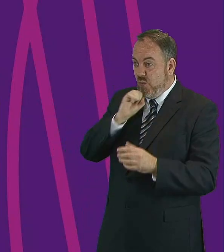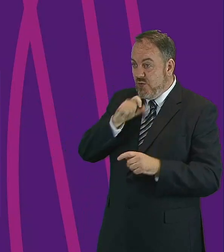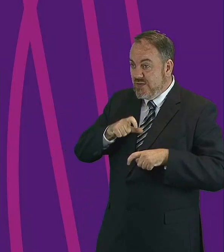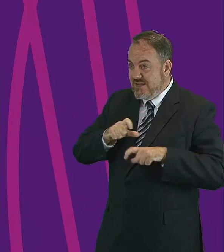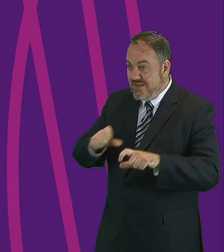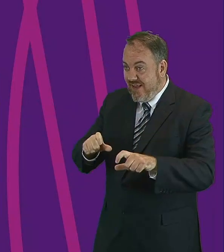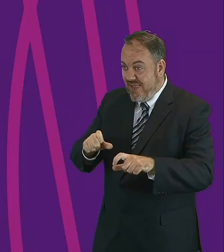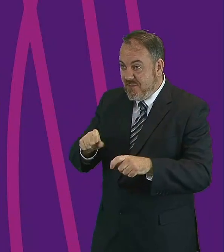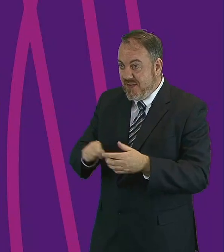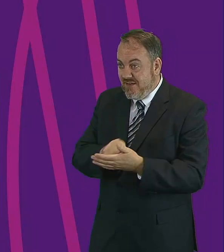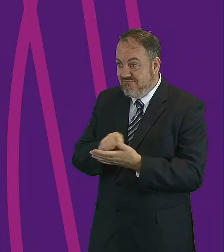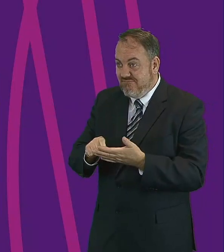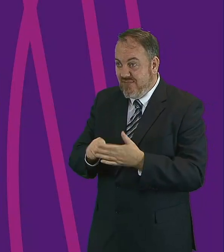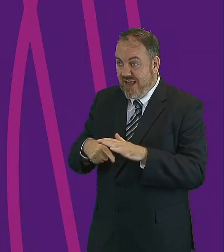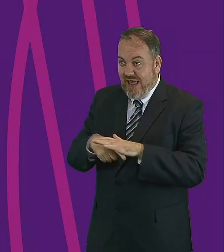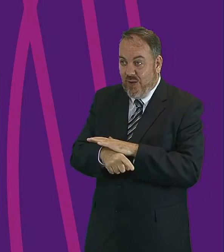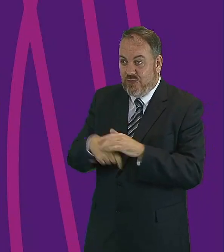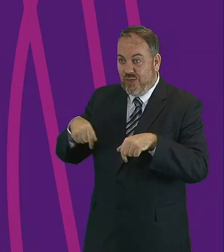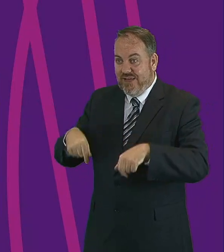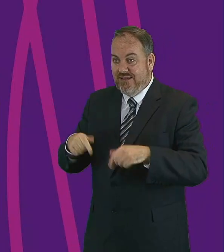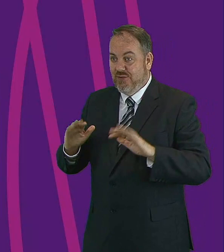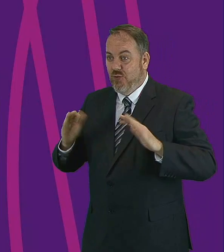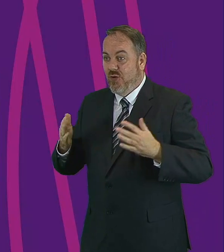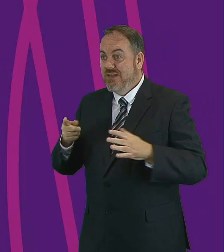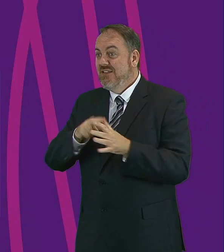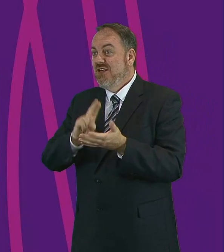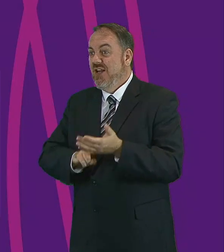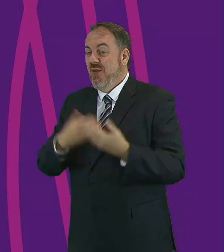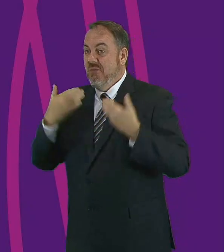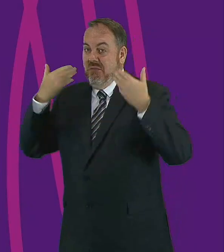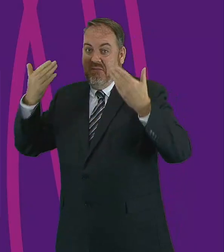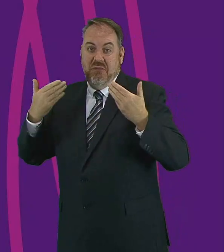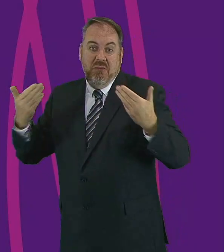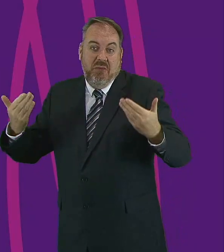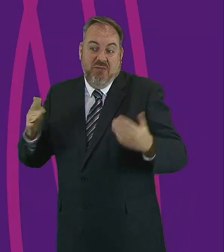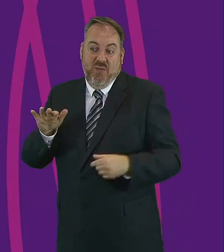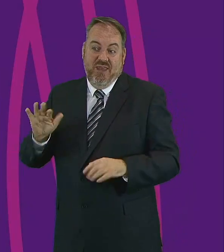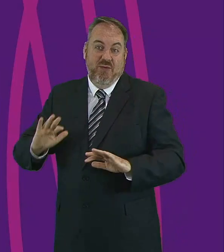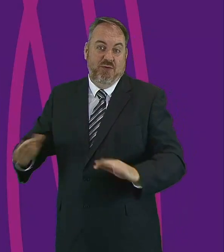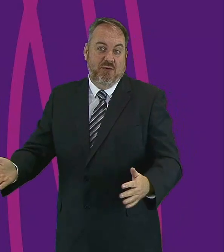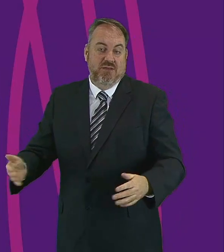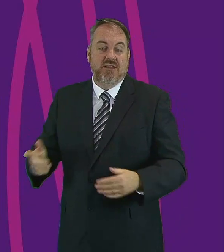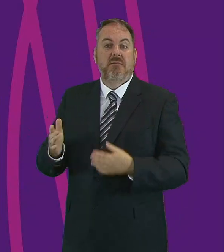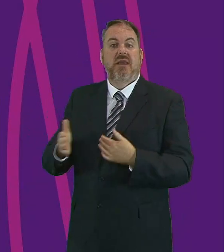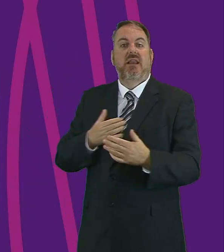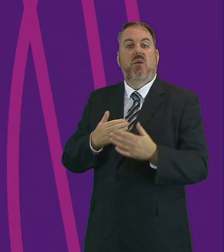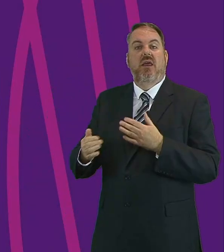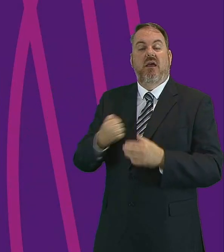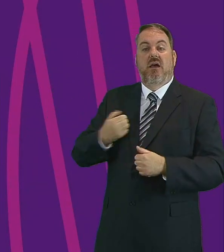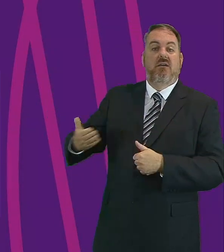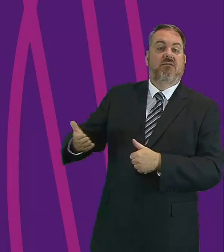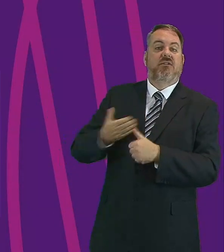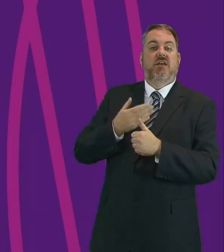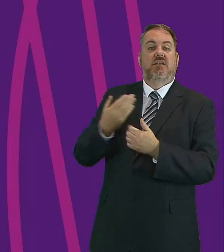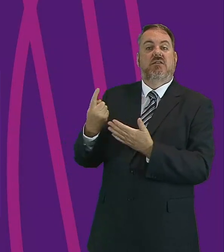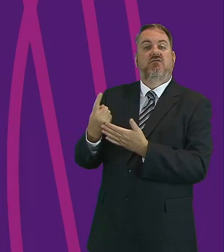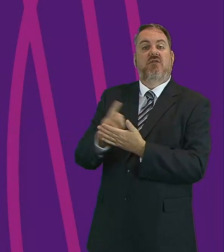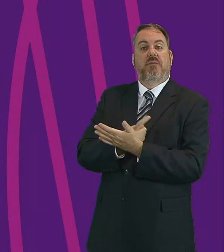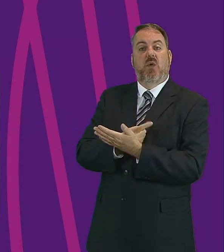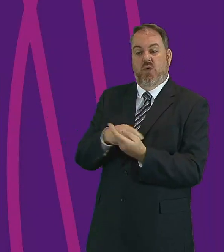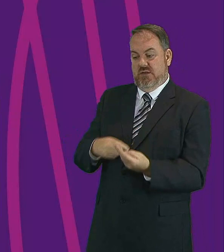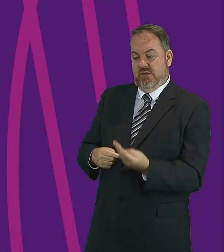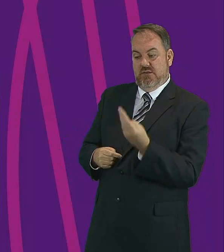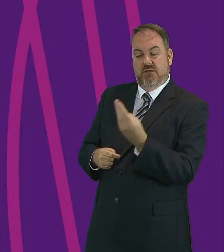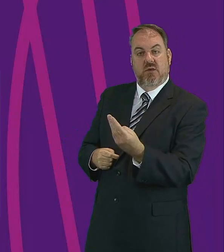see. But by January, we will have the first report of that independent review that allows us